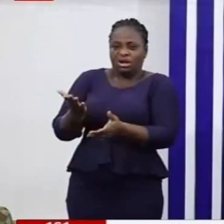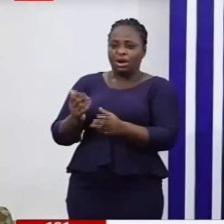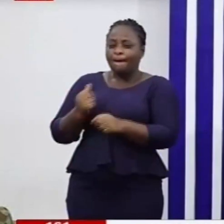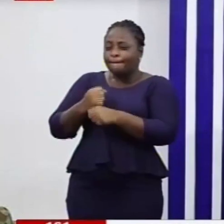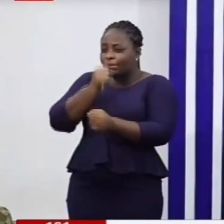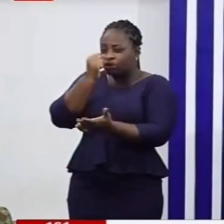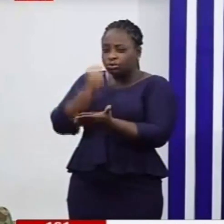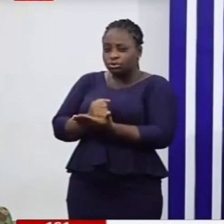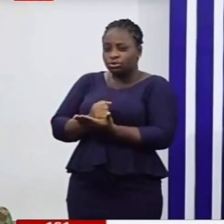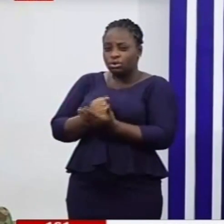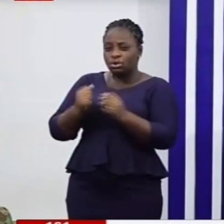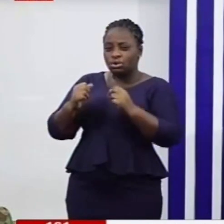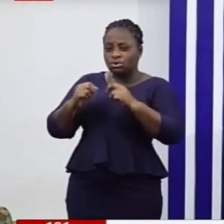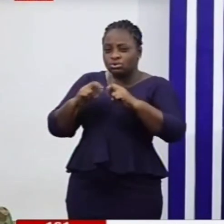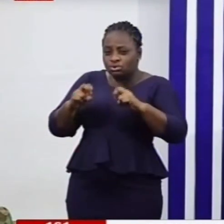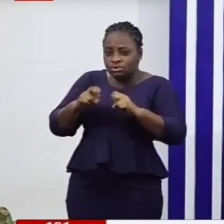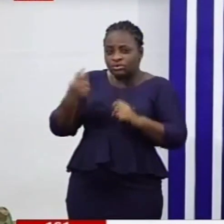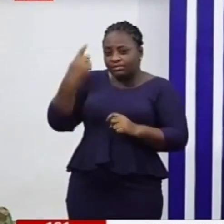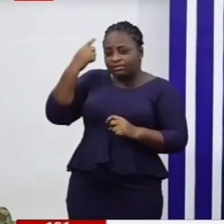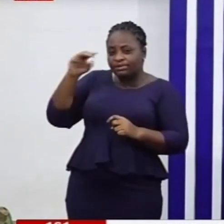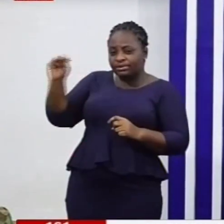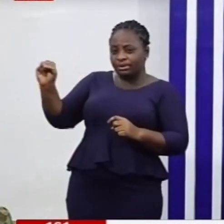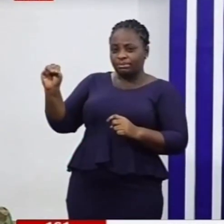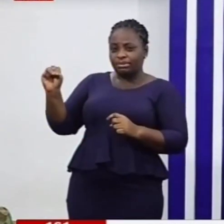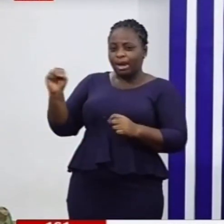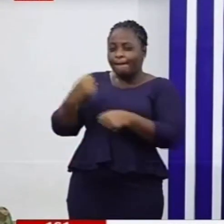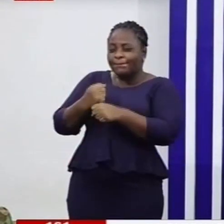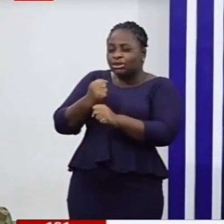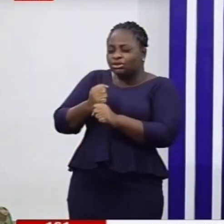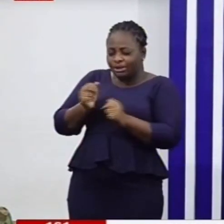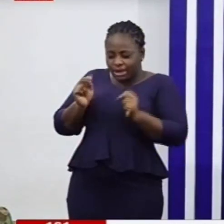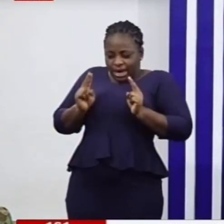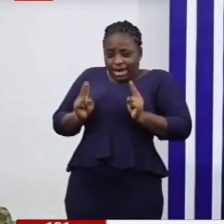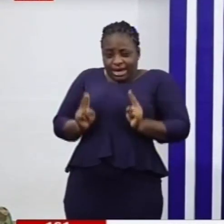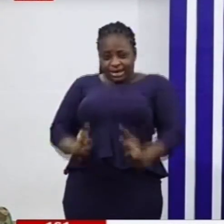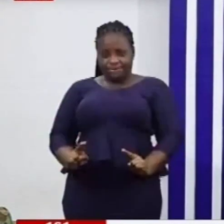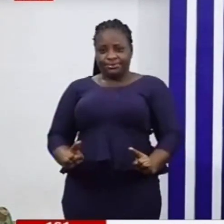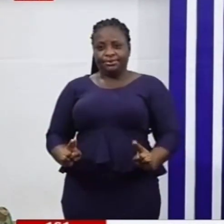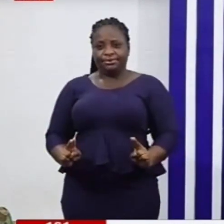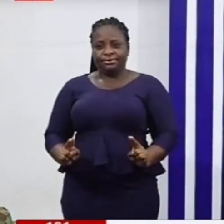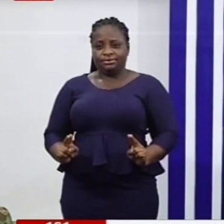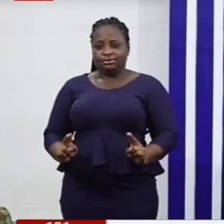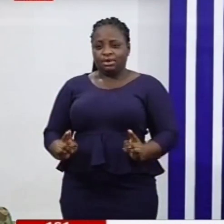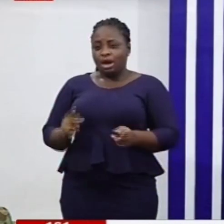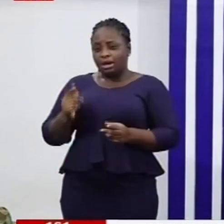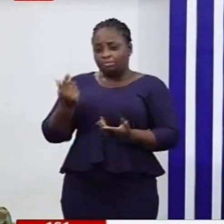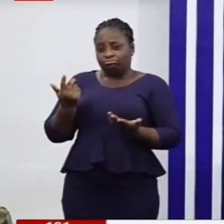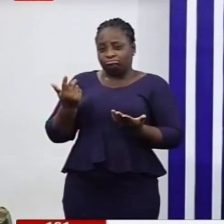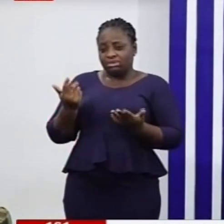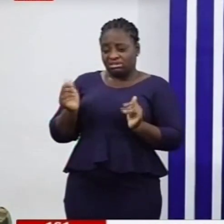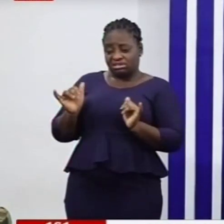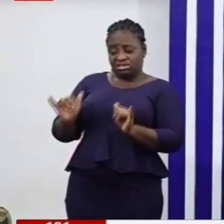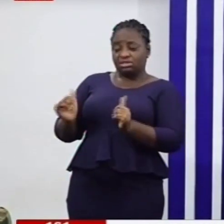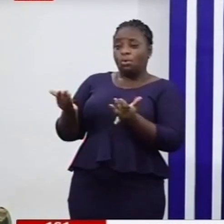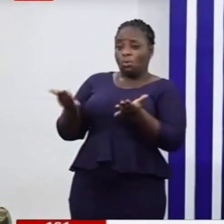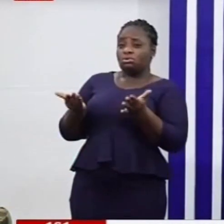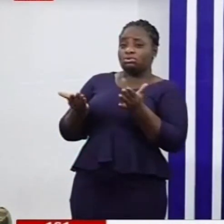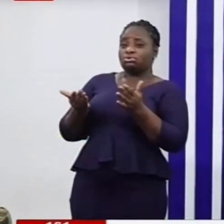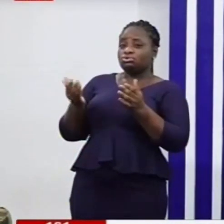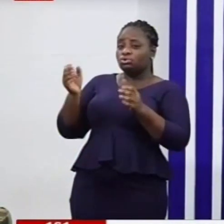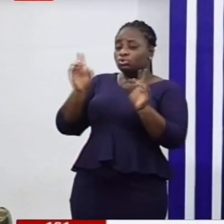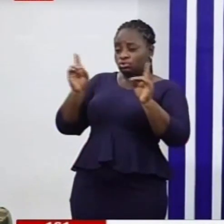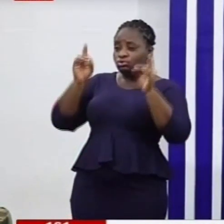the screening for them, and then we make sure that they are healthy, even though they still want to be in the trade of kayo.